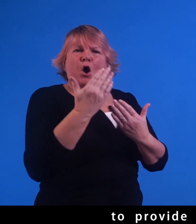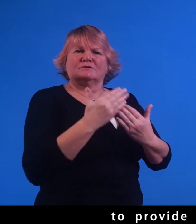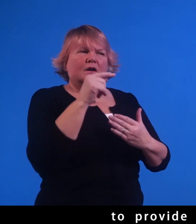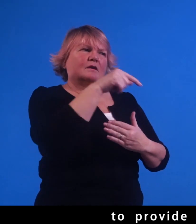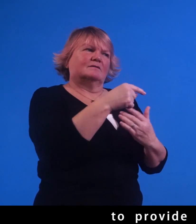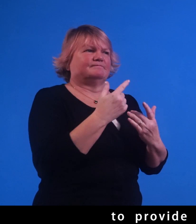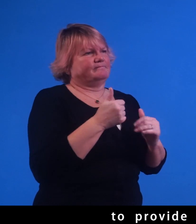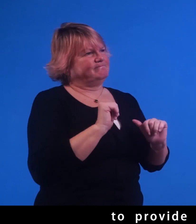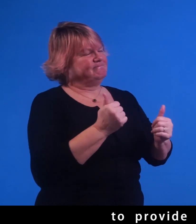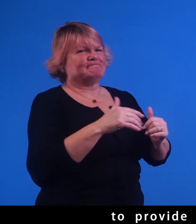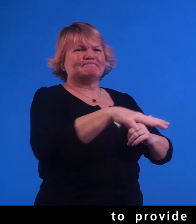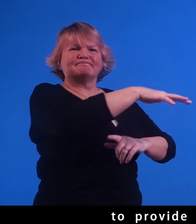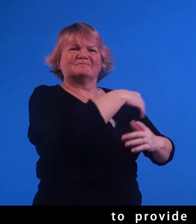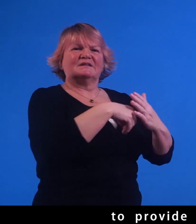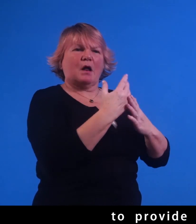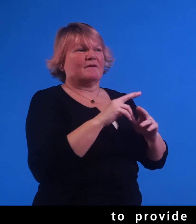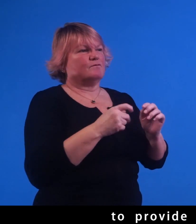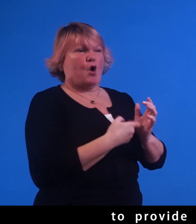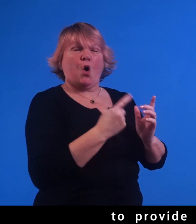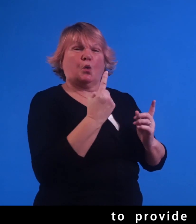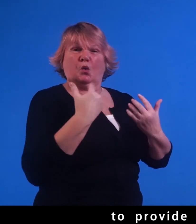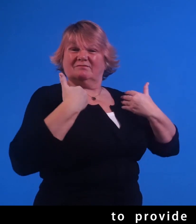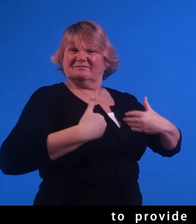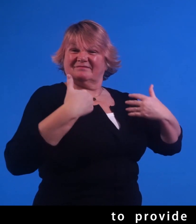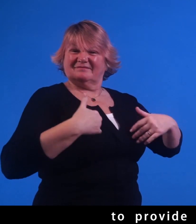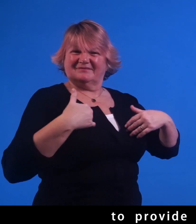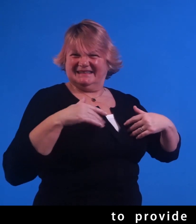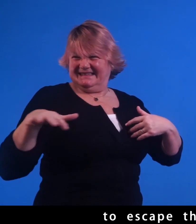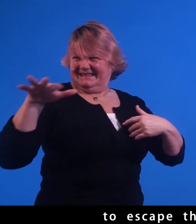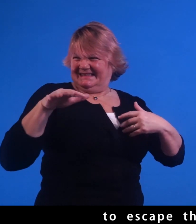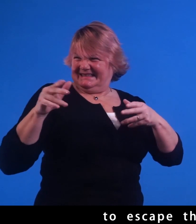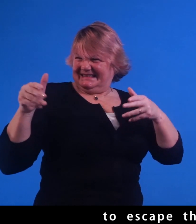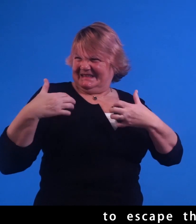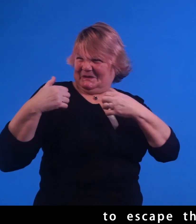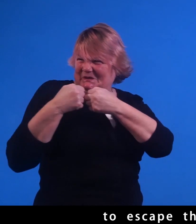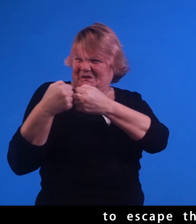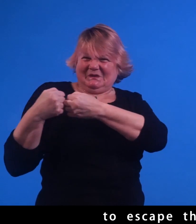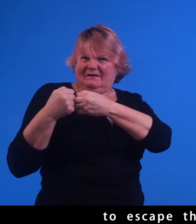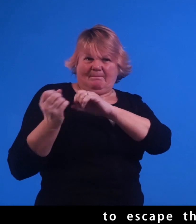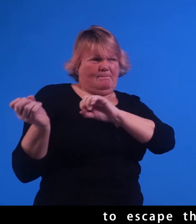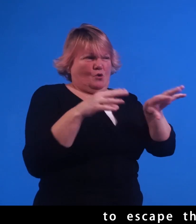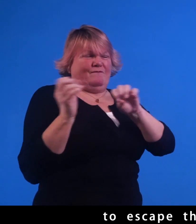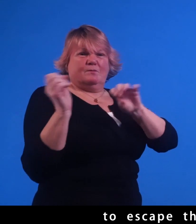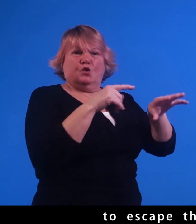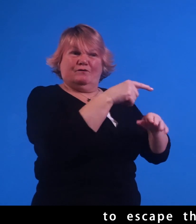more modern and tasteful development for the wealthier to escape the overcrowding and the steady decline of the